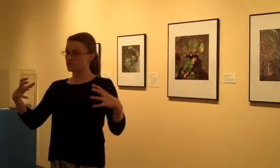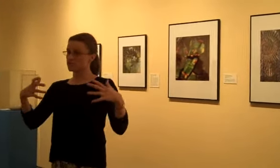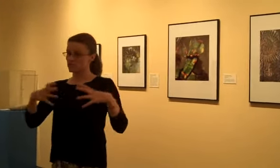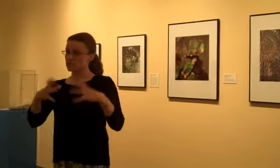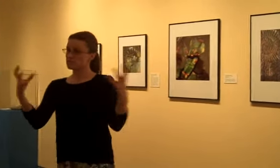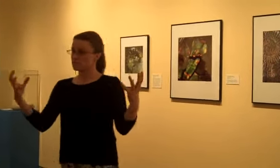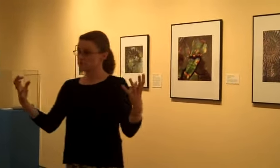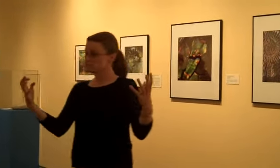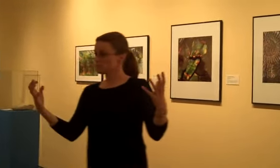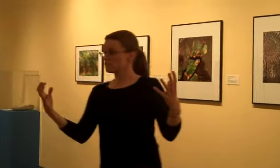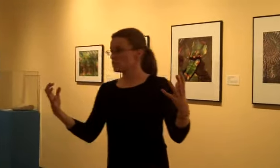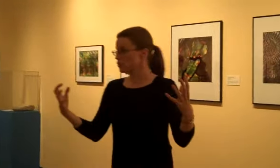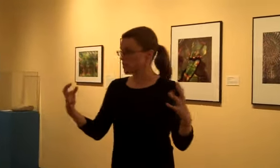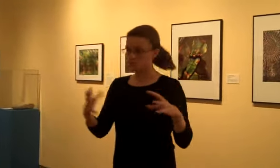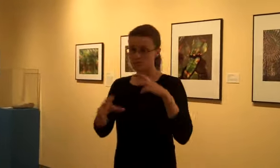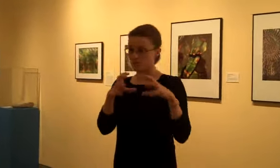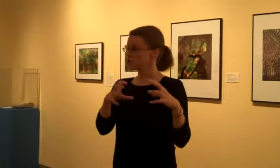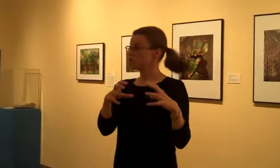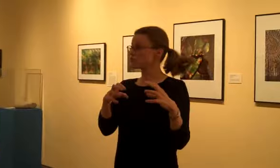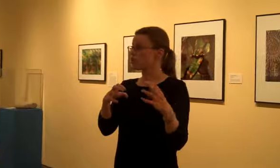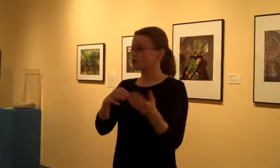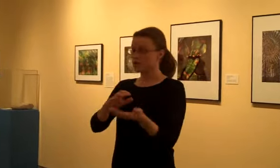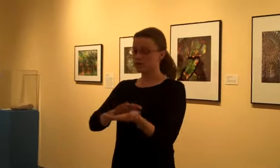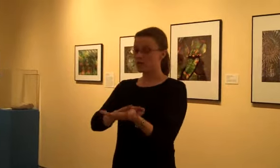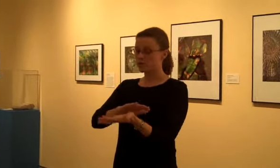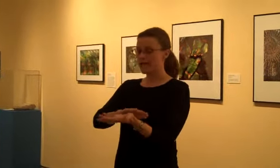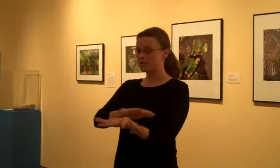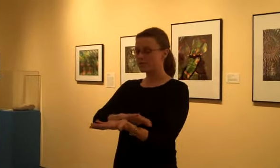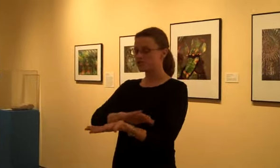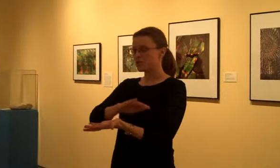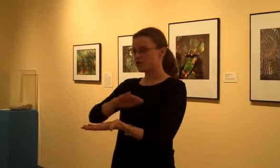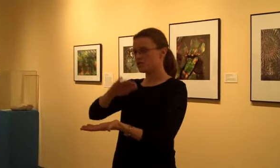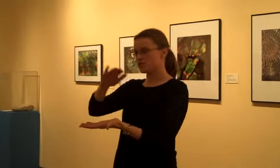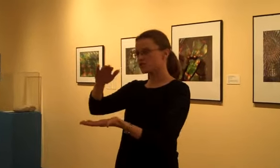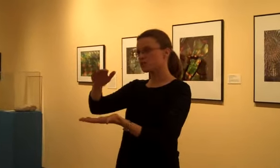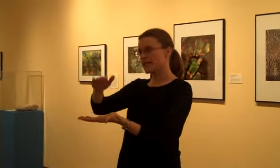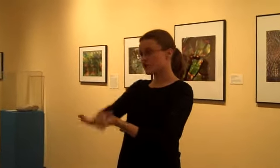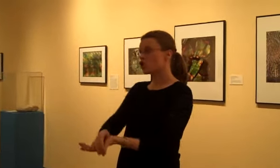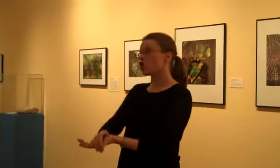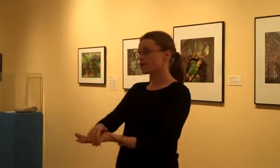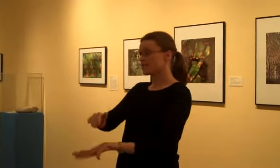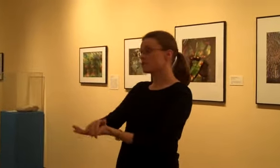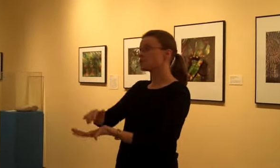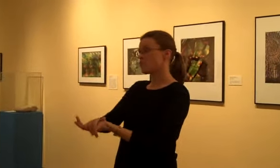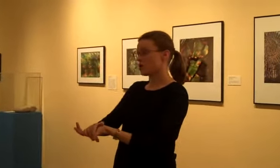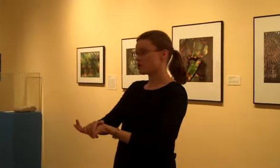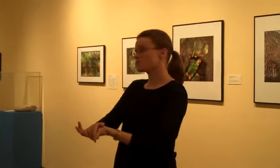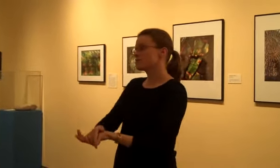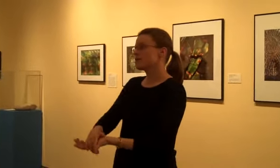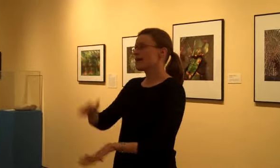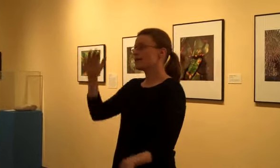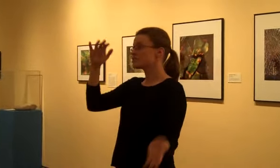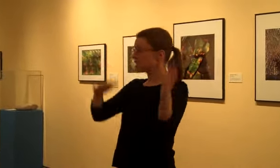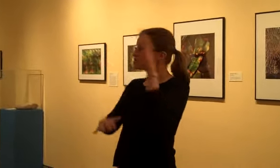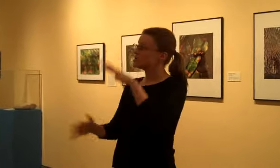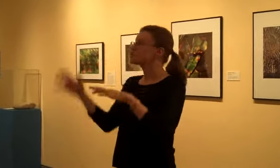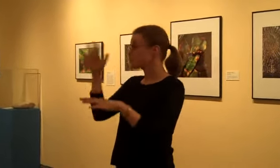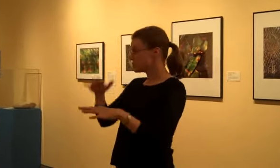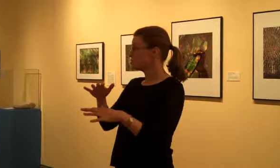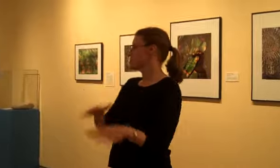these organisms were near water, and what would happen is these things would get caught in the water, and sediment would